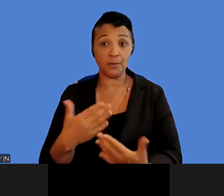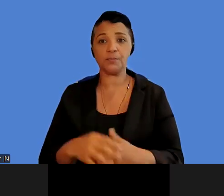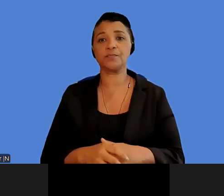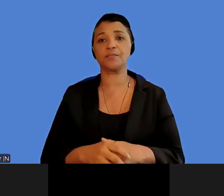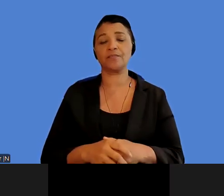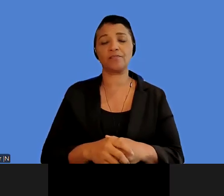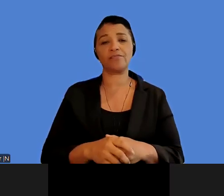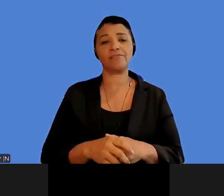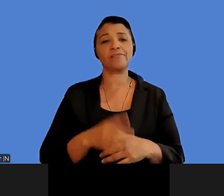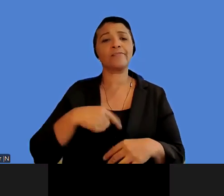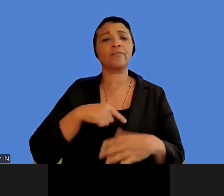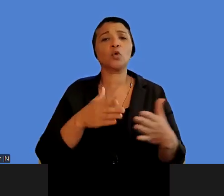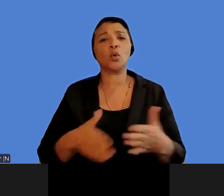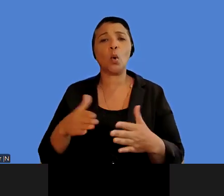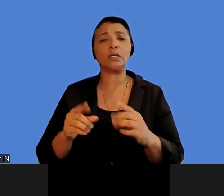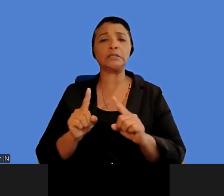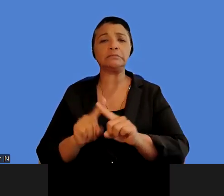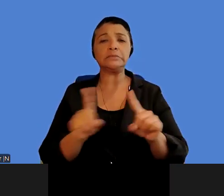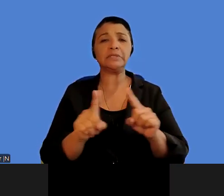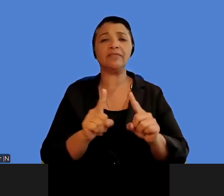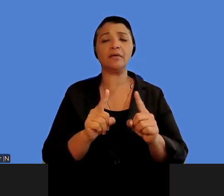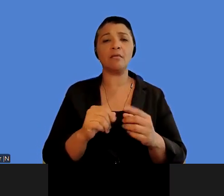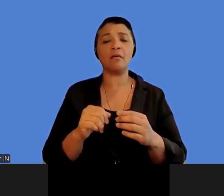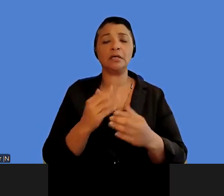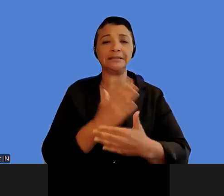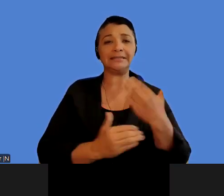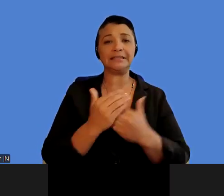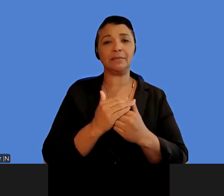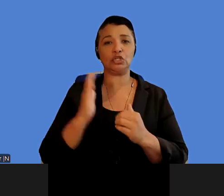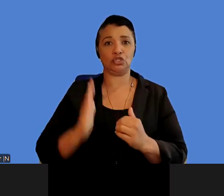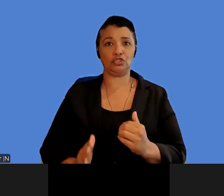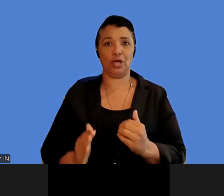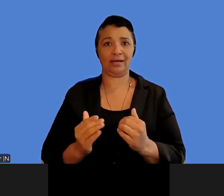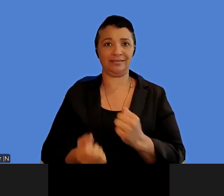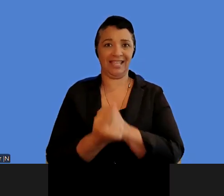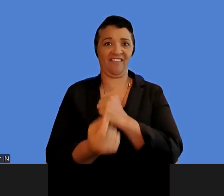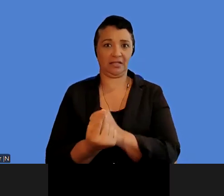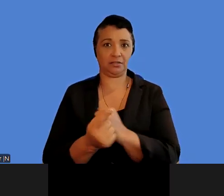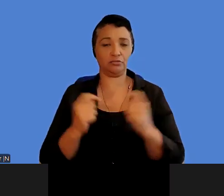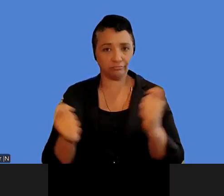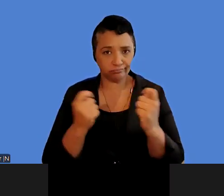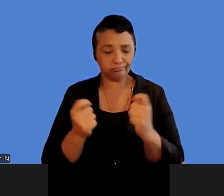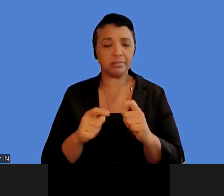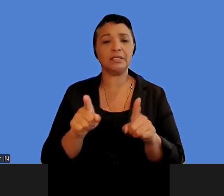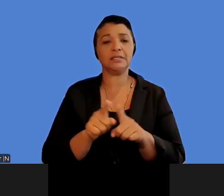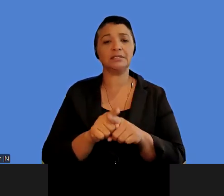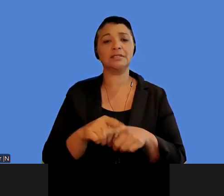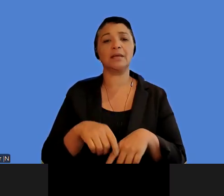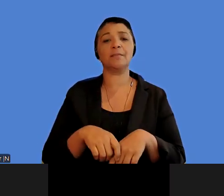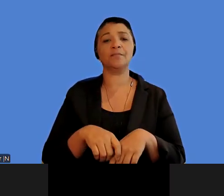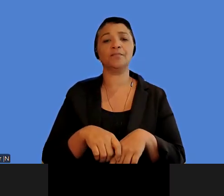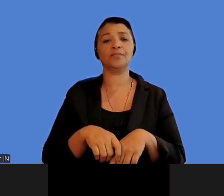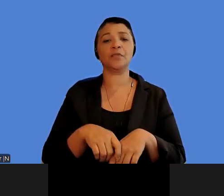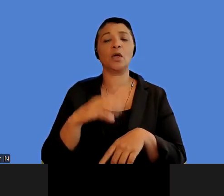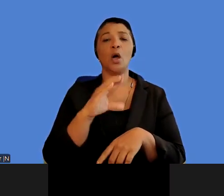We've also organised multiple Indigenous and disability focused side events, including at COP, the Conference on State